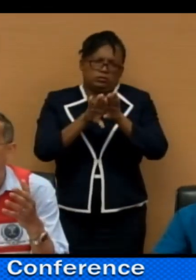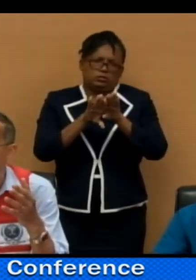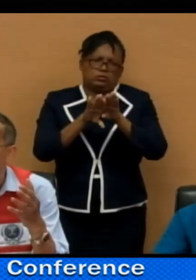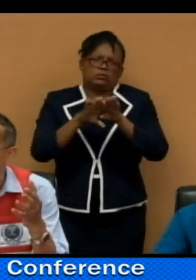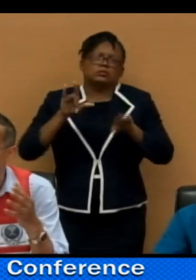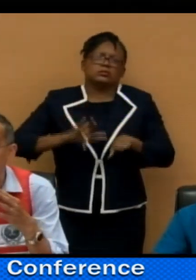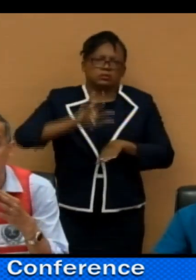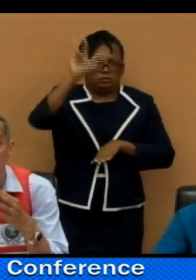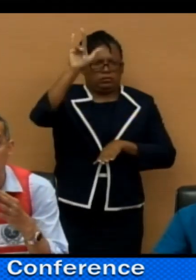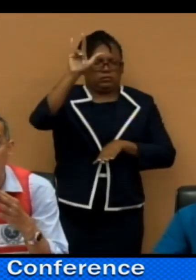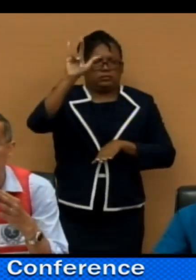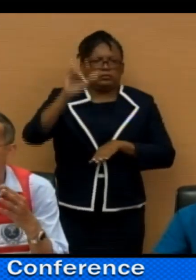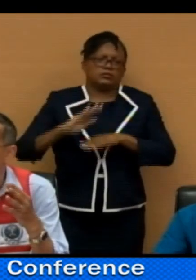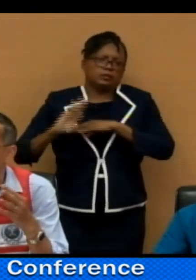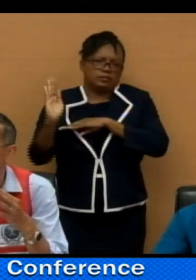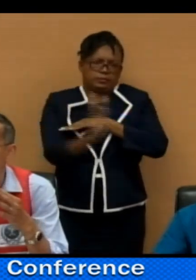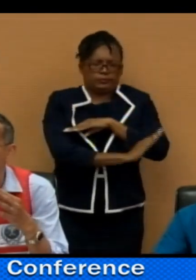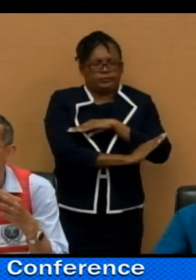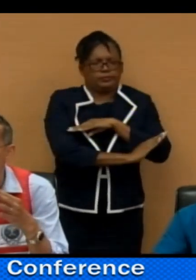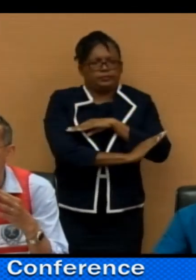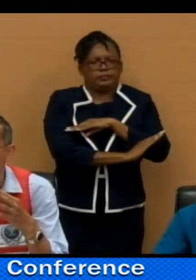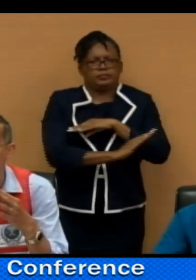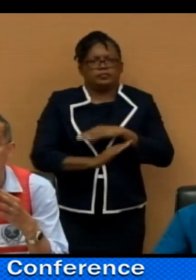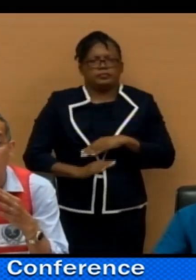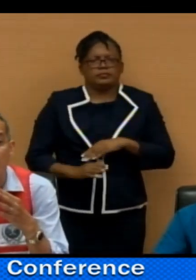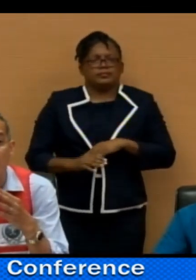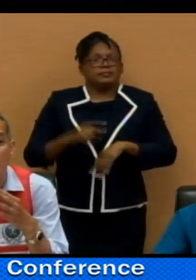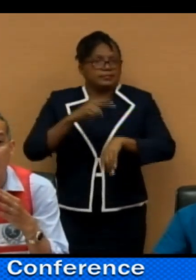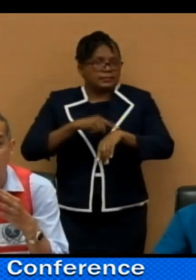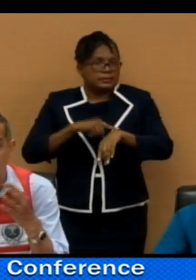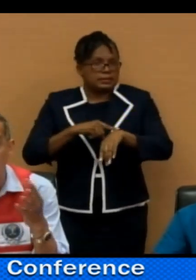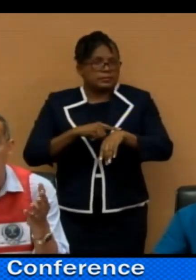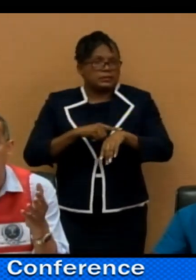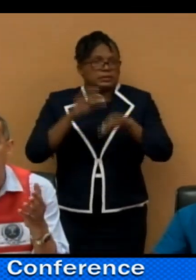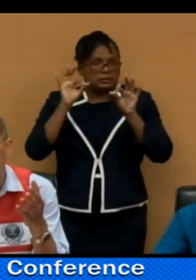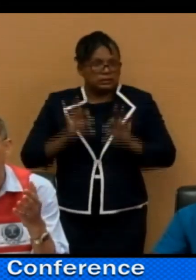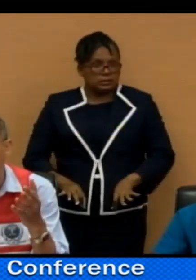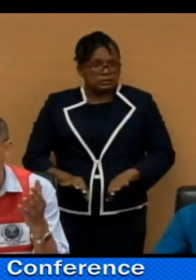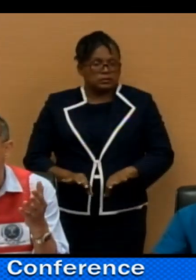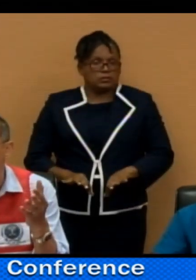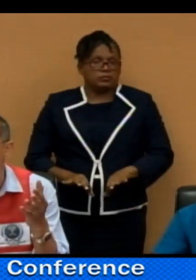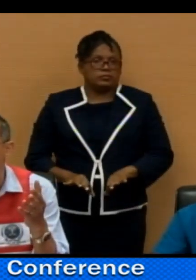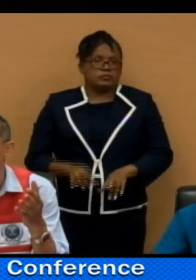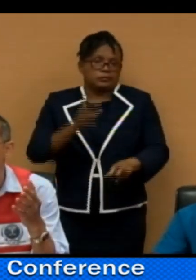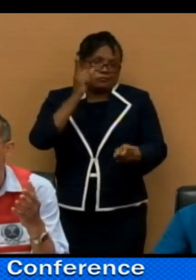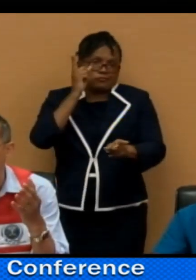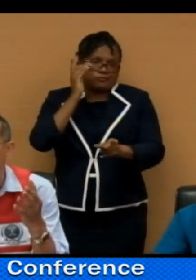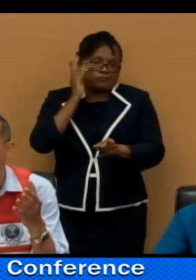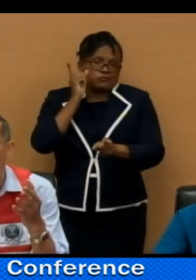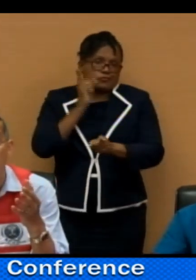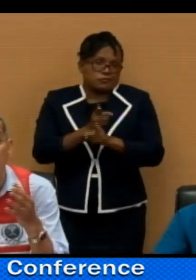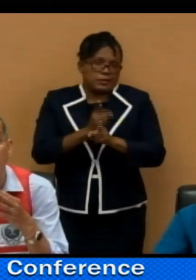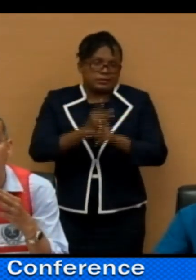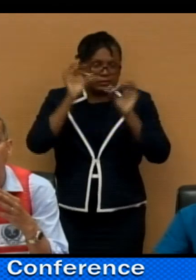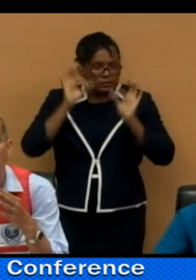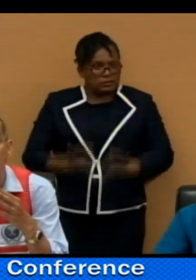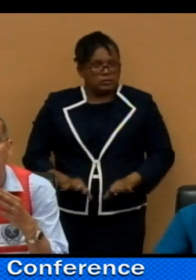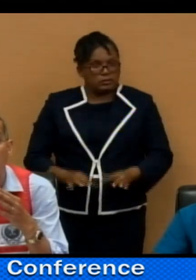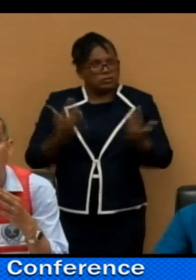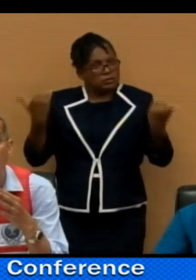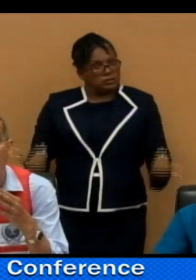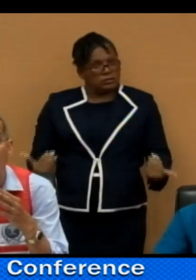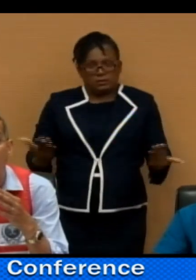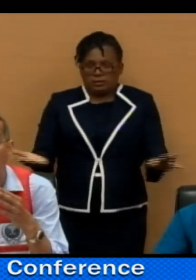was a very timely decision. It was obviously the right decision, because today I am here facing the nation to say that we had our first imported